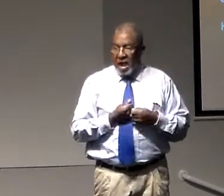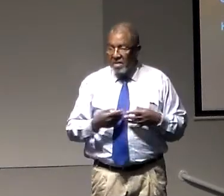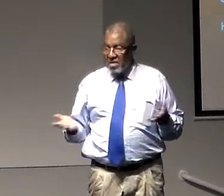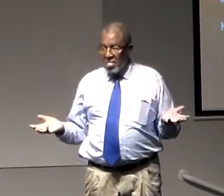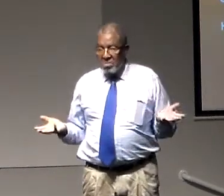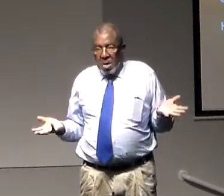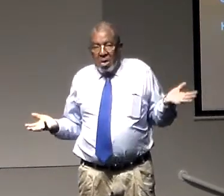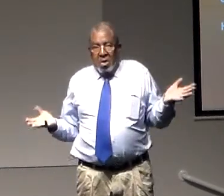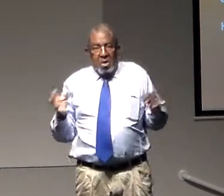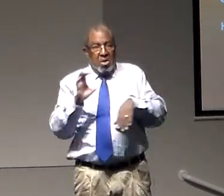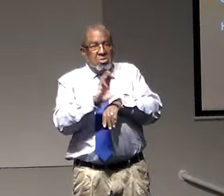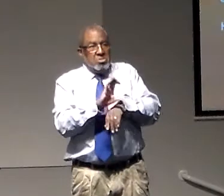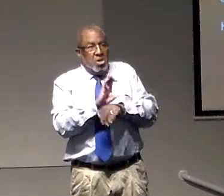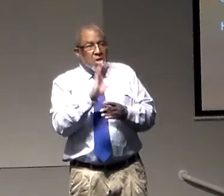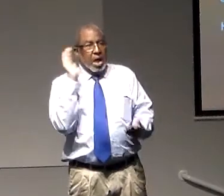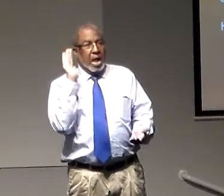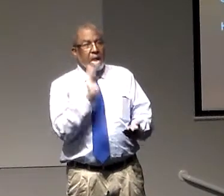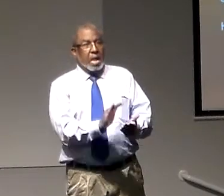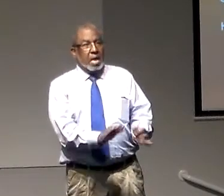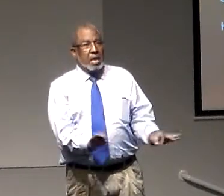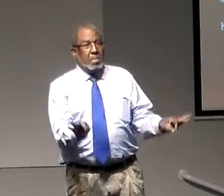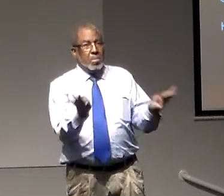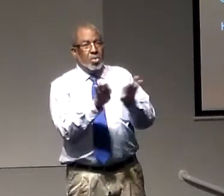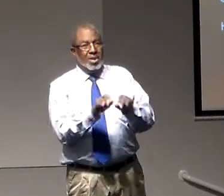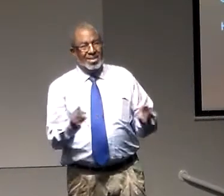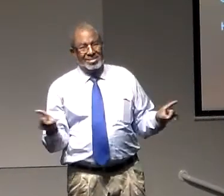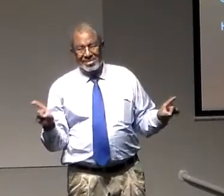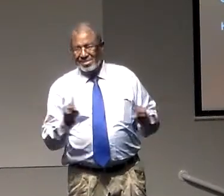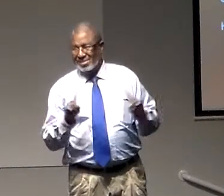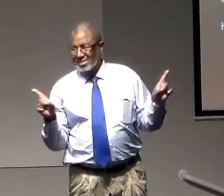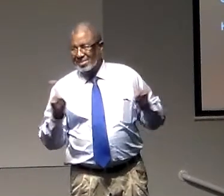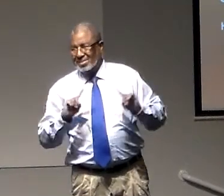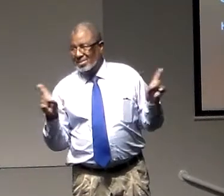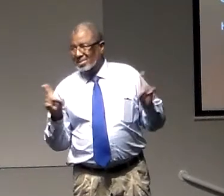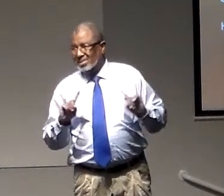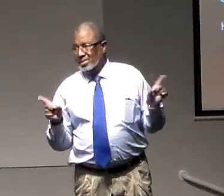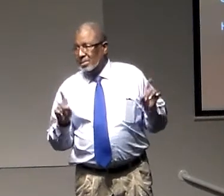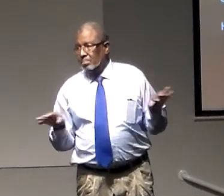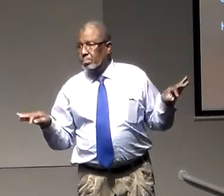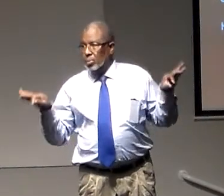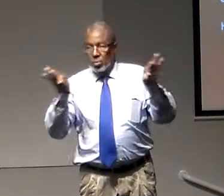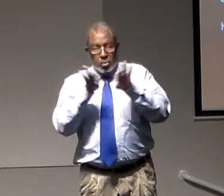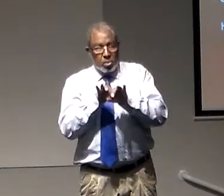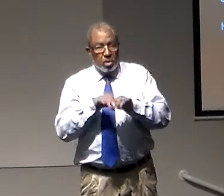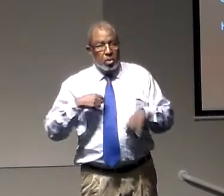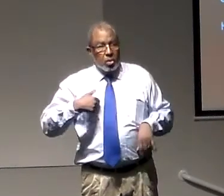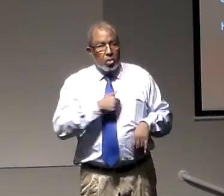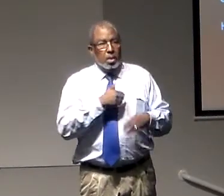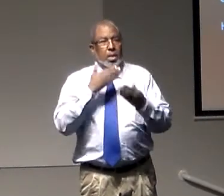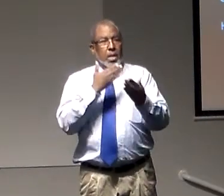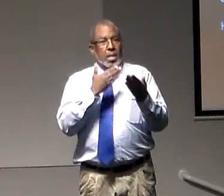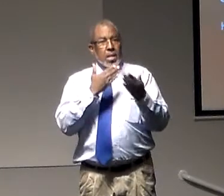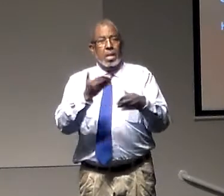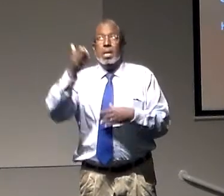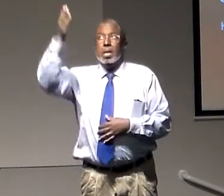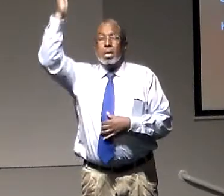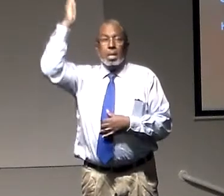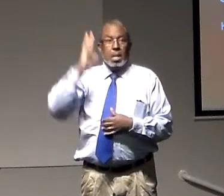spoiled. They have everything. The church, less important. And no. It's important that we need to